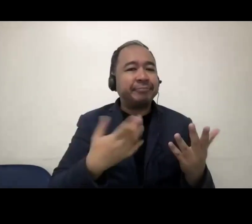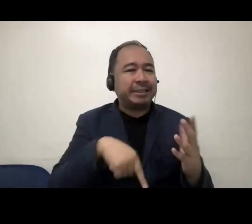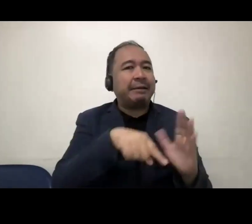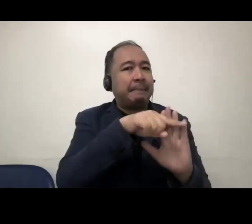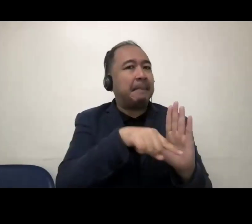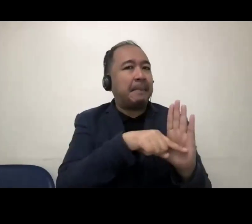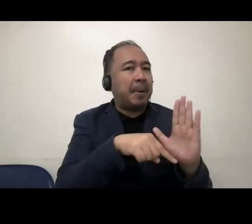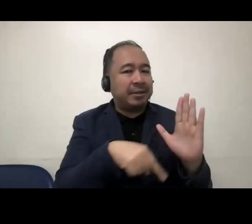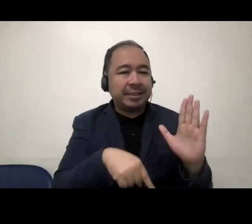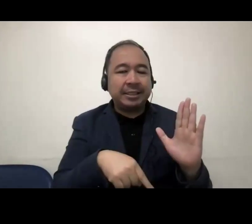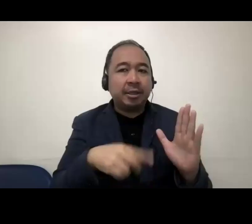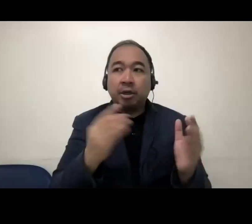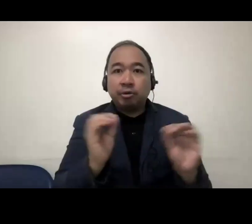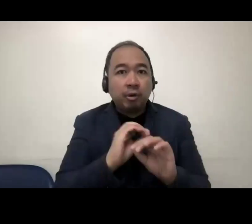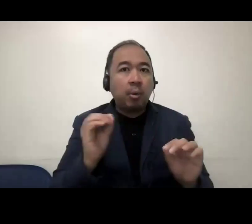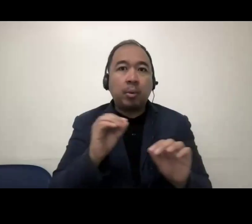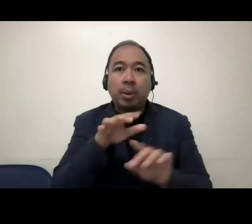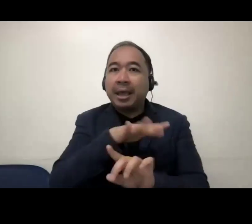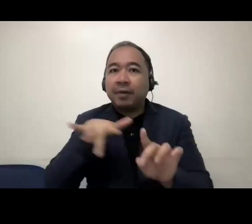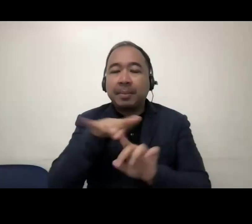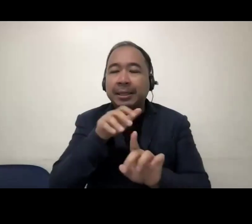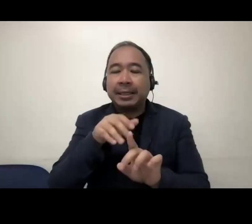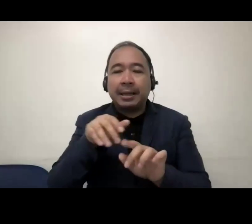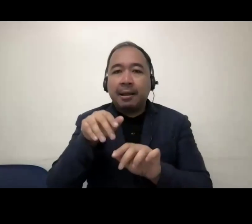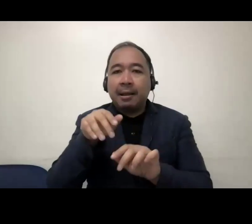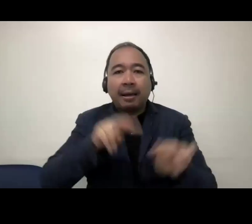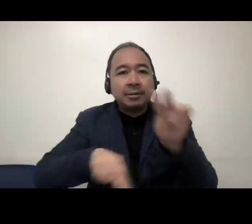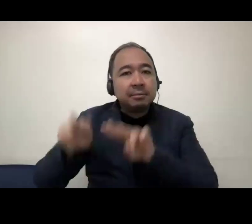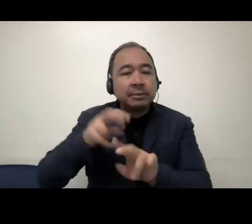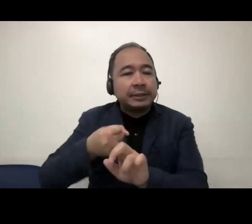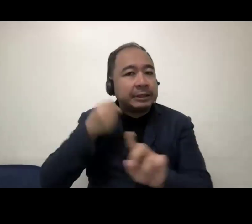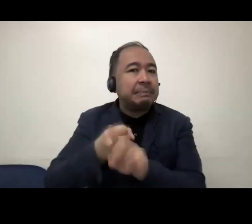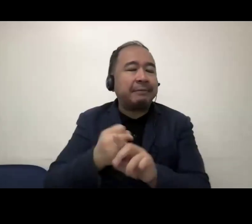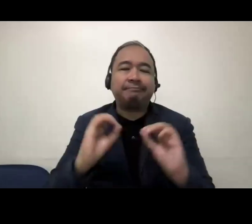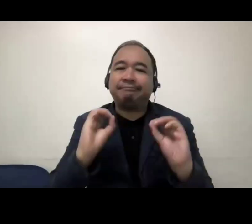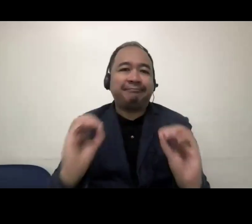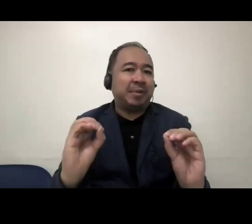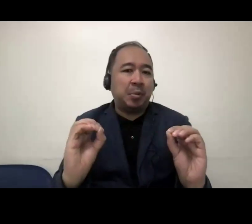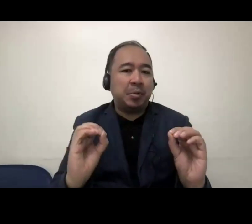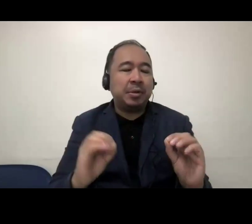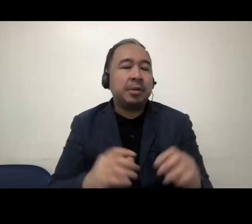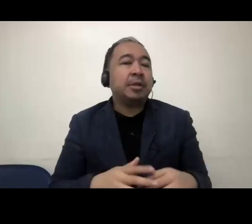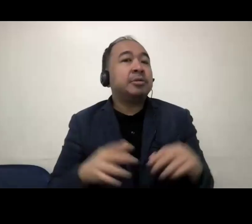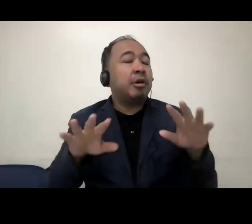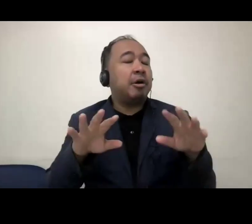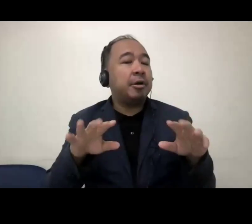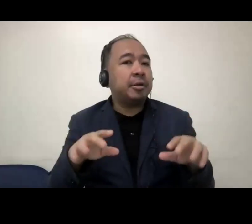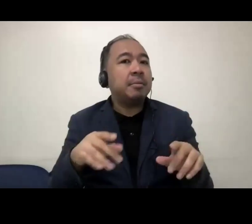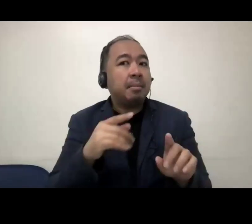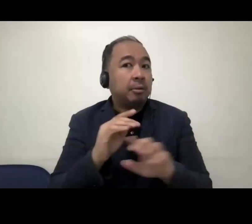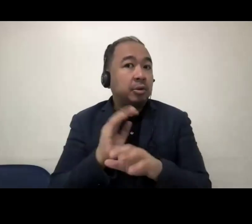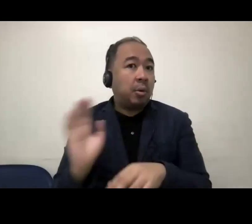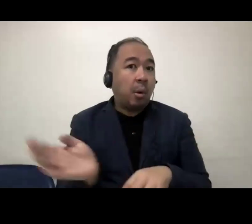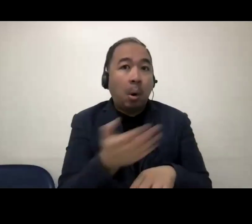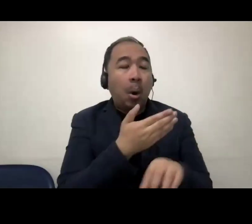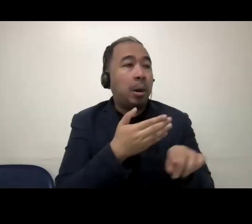environment impact assessment and a public hearing that has been done with the communities. So overall, and also the whole people of